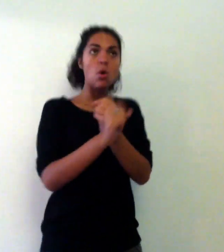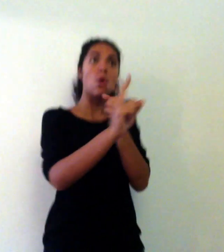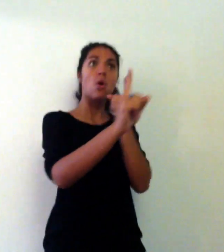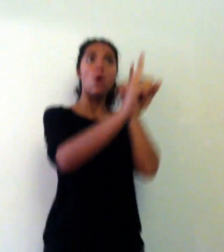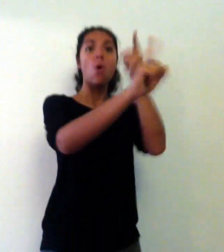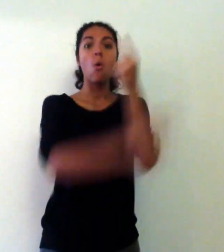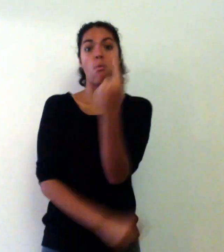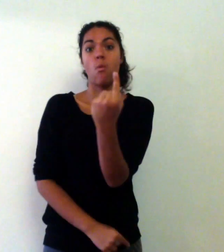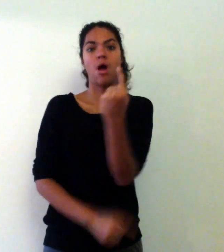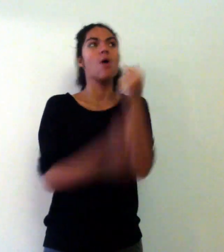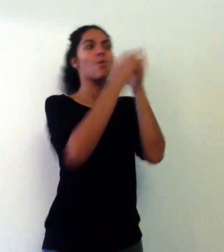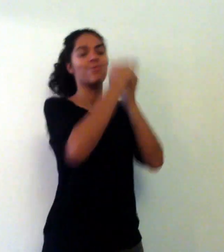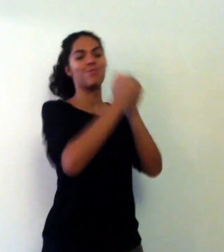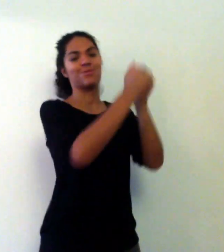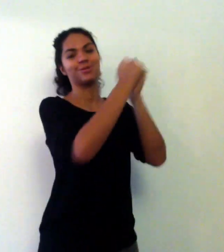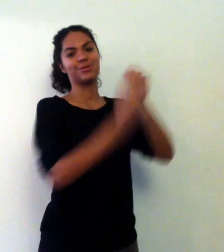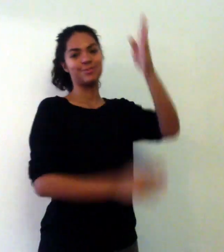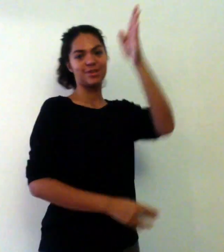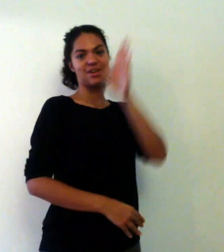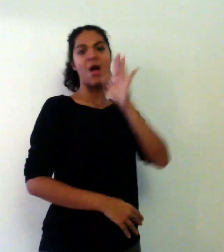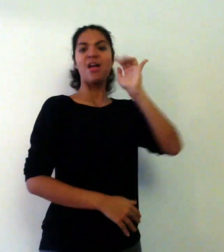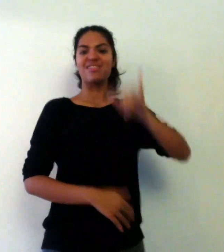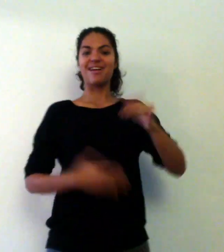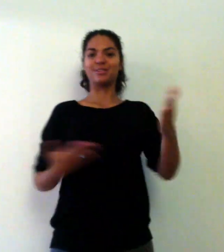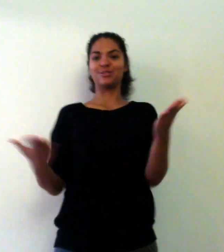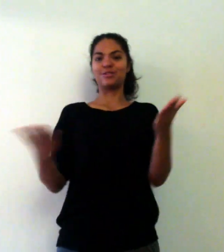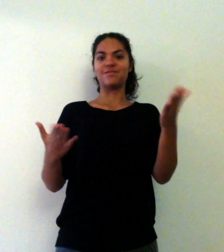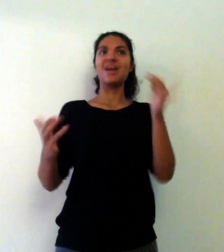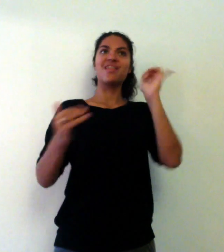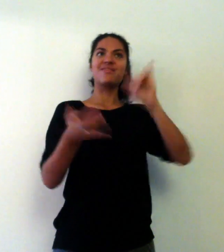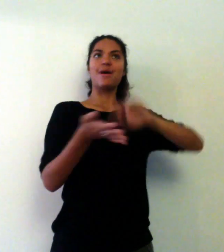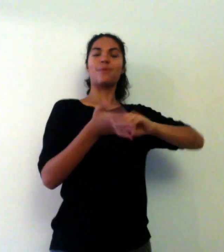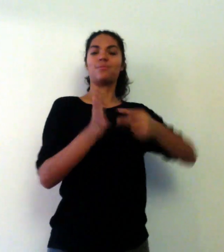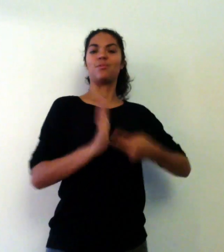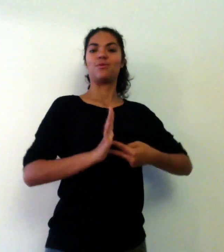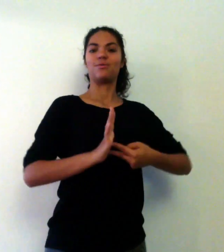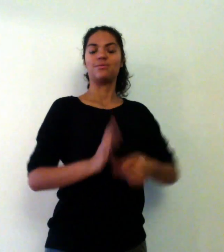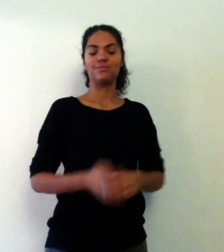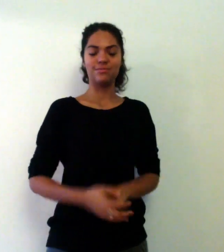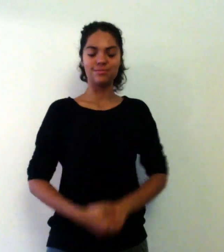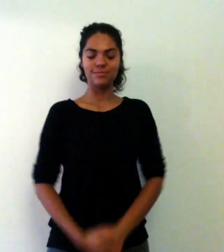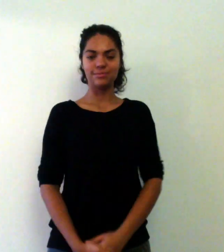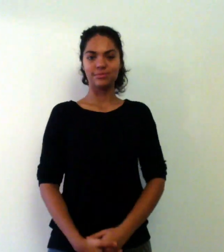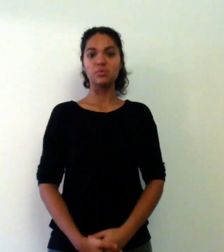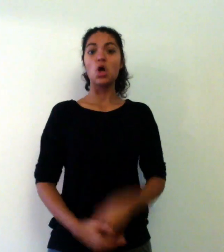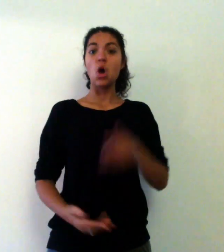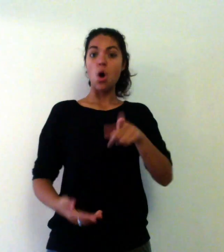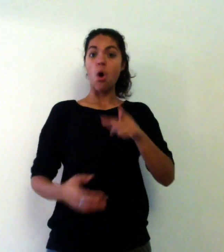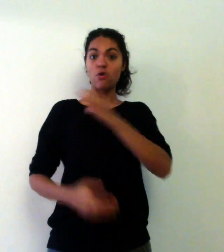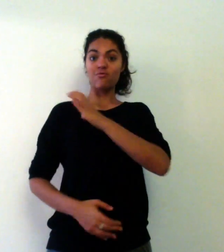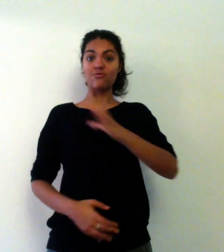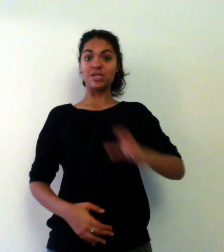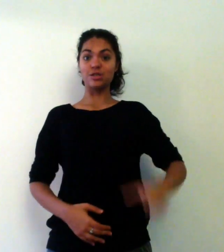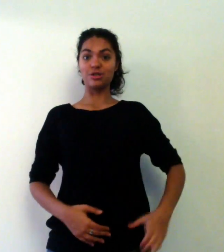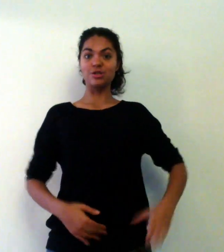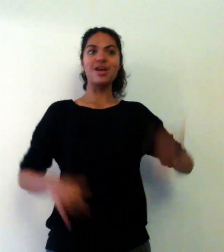your reasonable service. You can be there as a Christian serving Him. It pulls the fragmented areas of